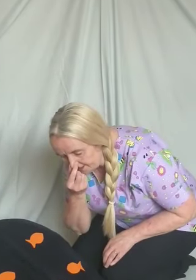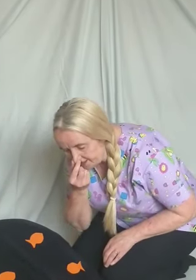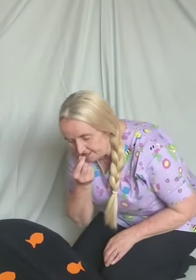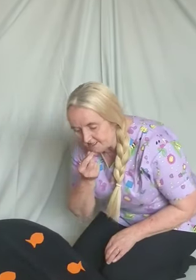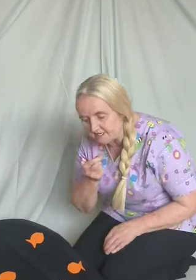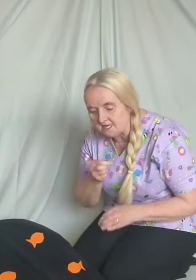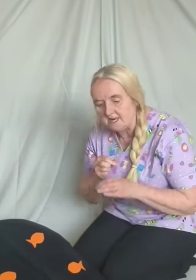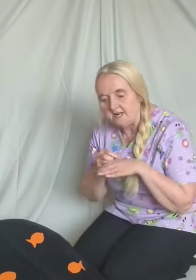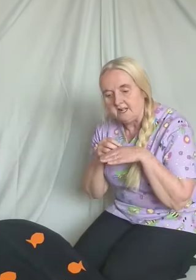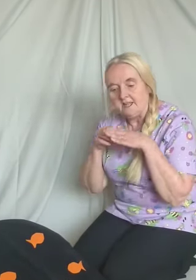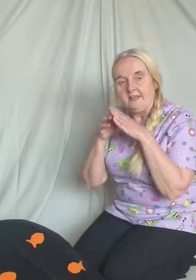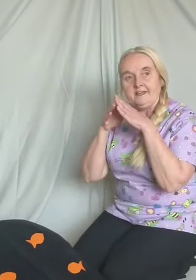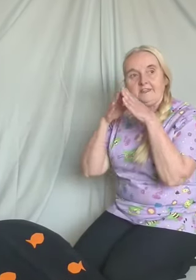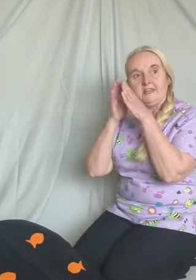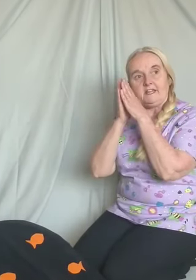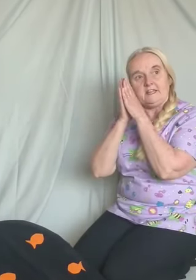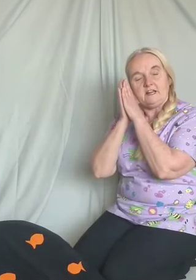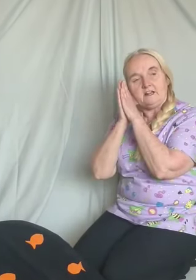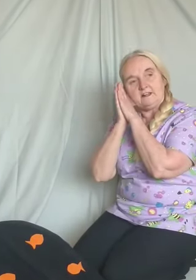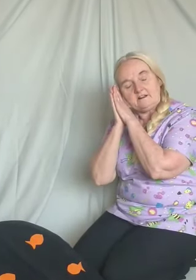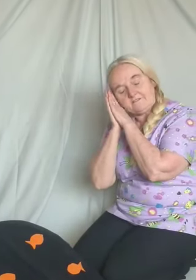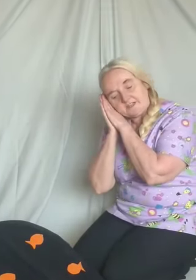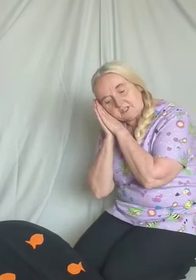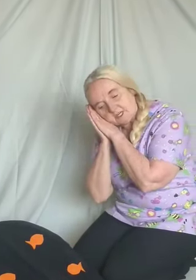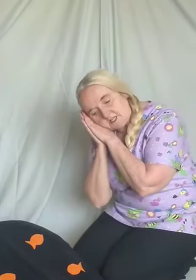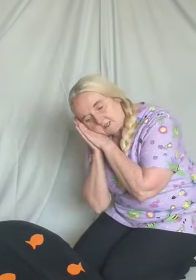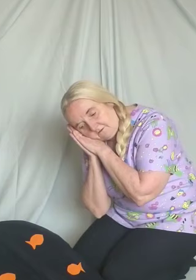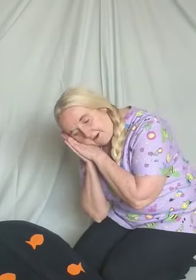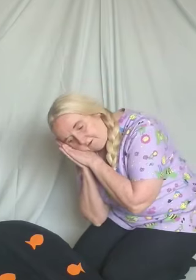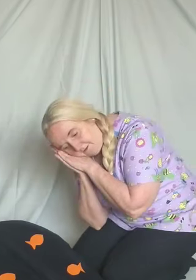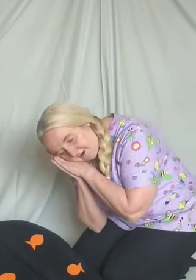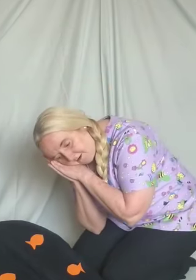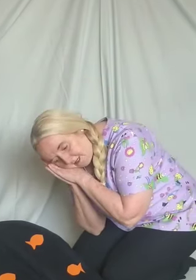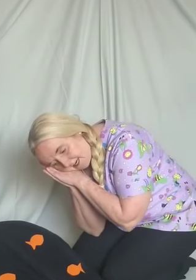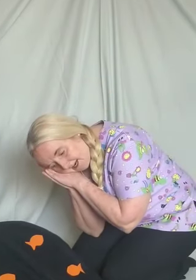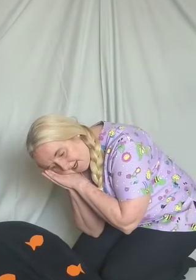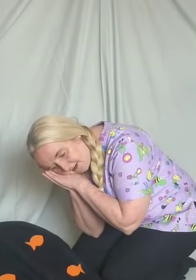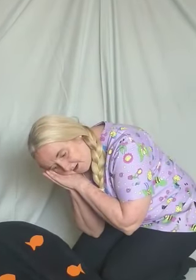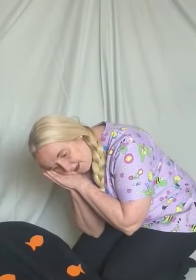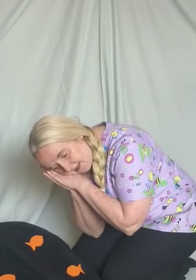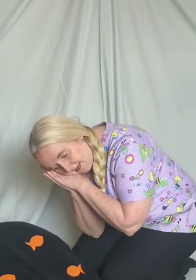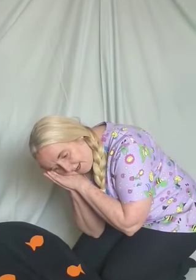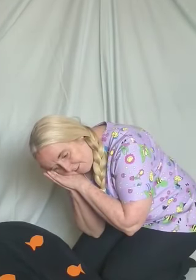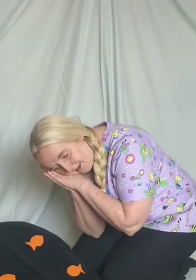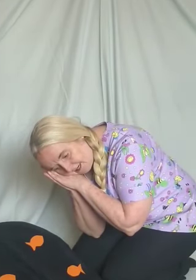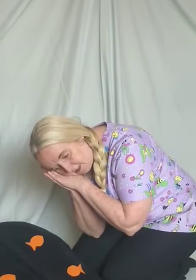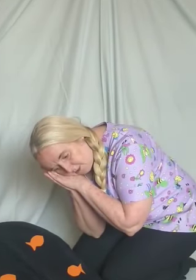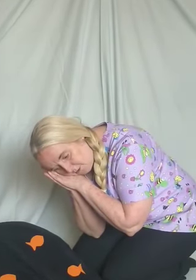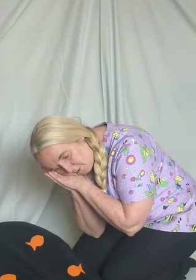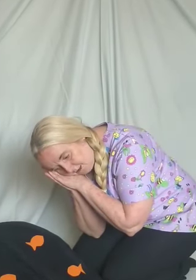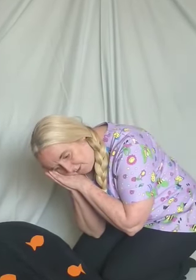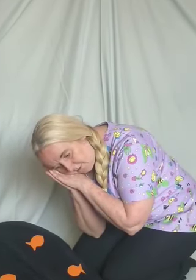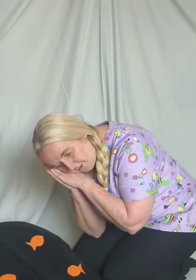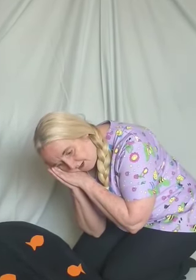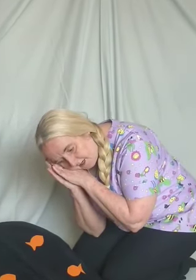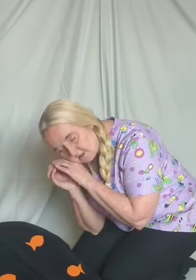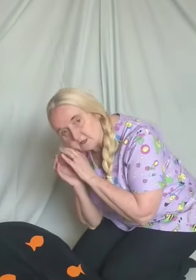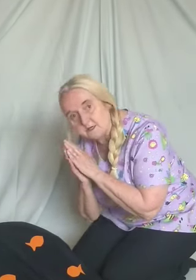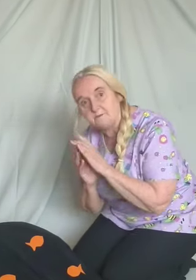ocean. Then the little fish got so very, very tired and they came back to the rock. That's too